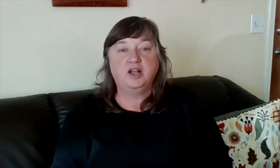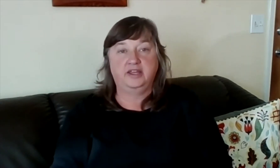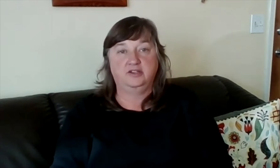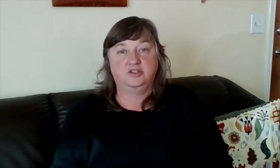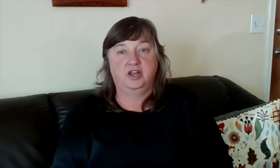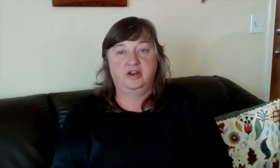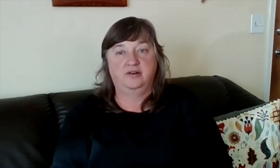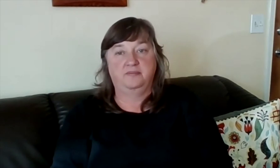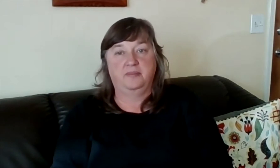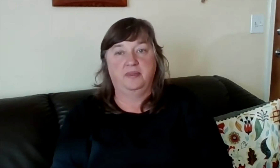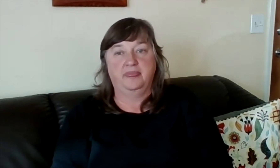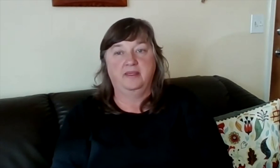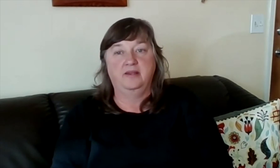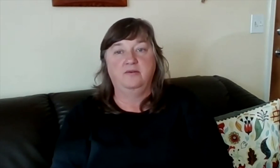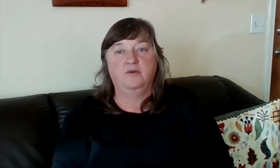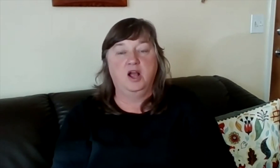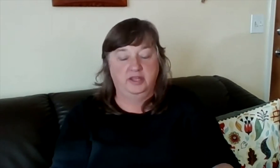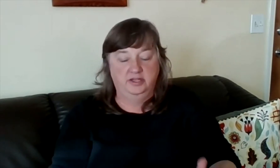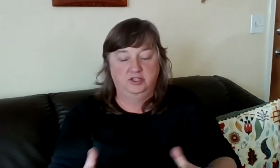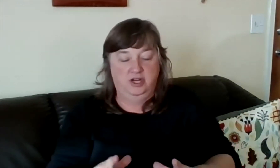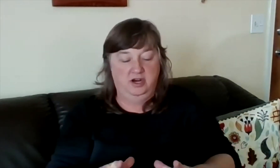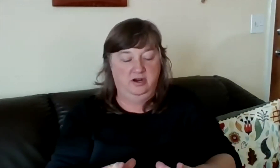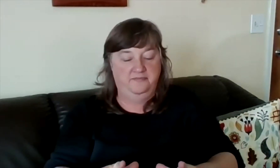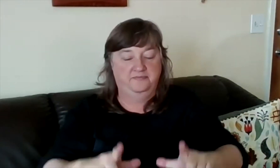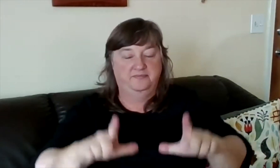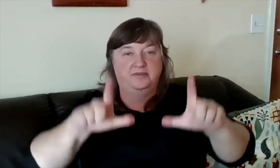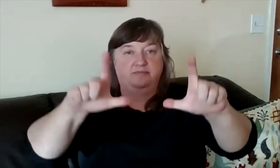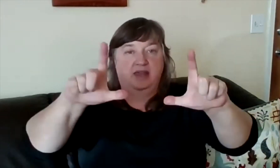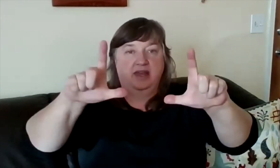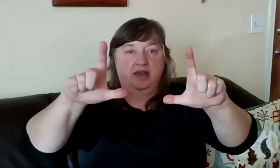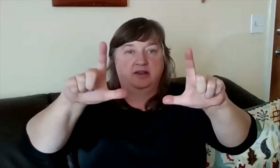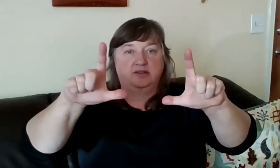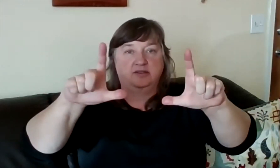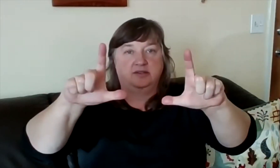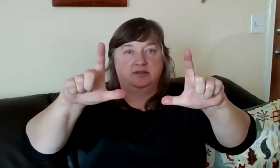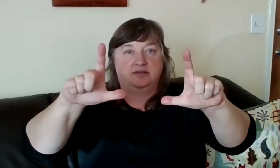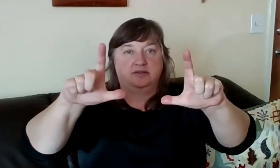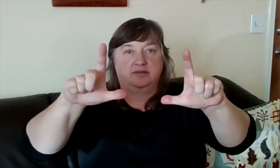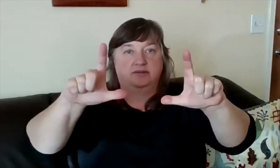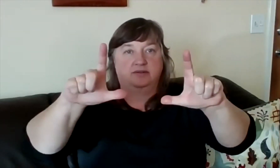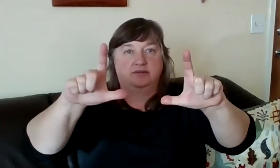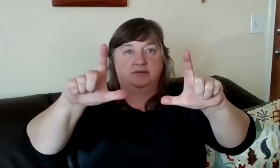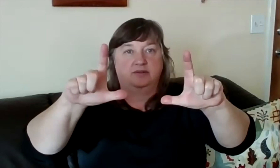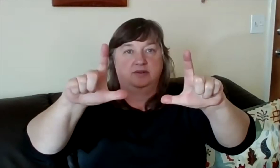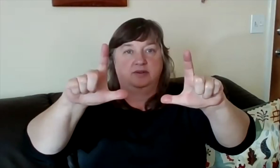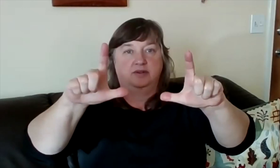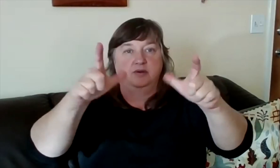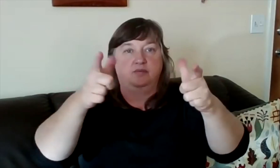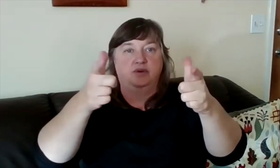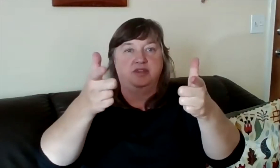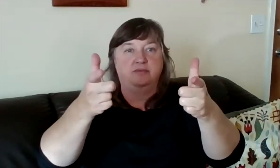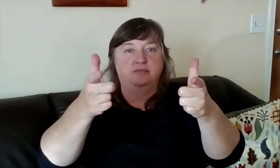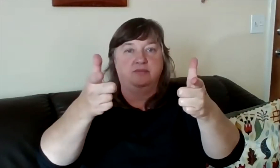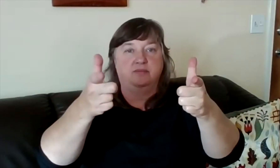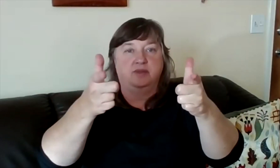Rocking chair. Rocking chair, make L's, put them like